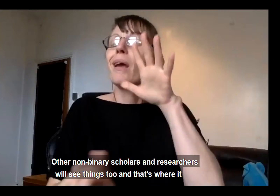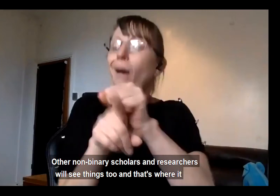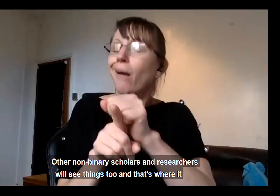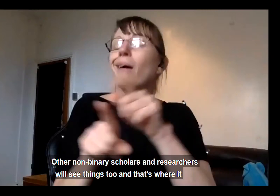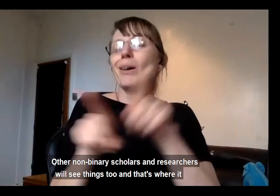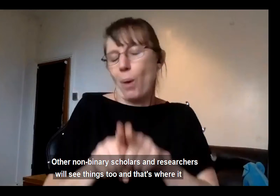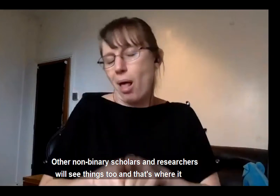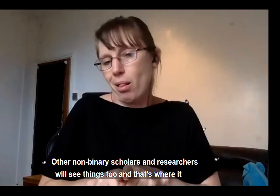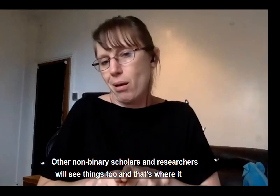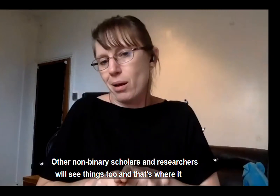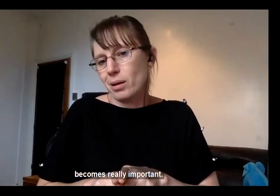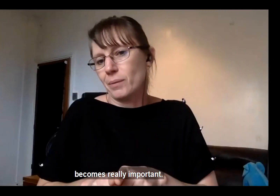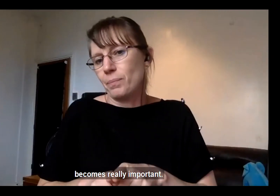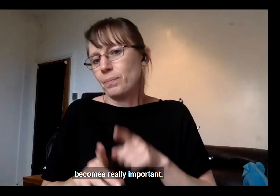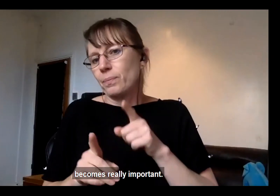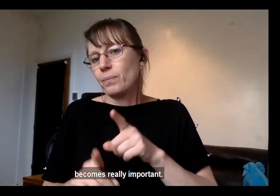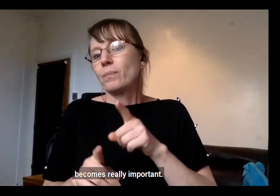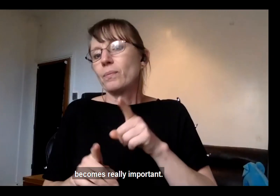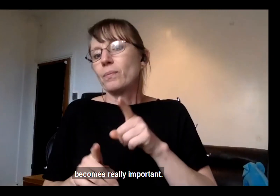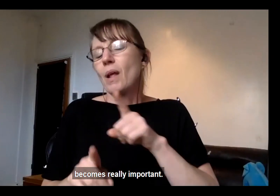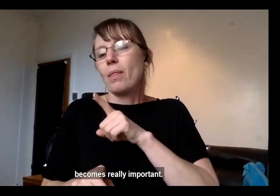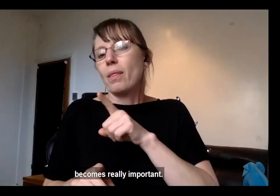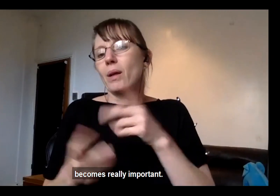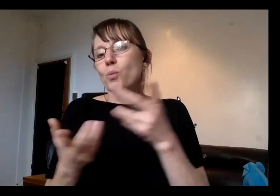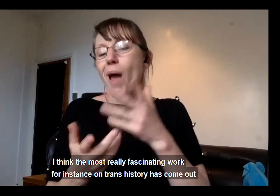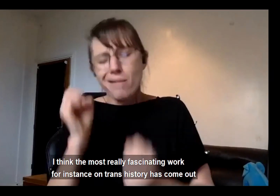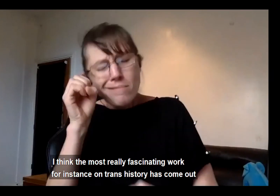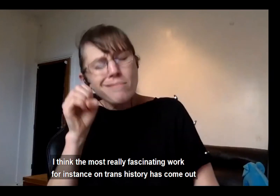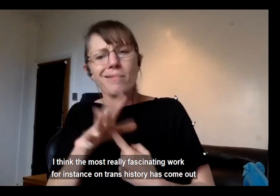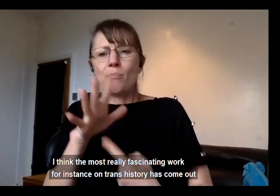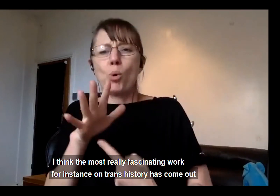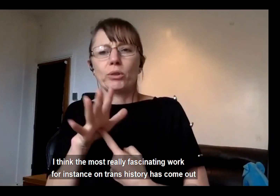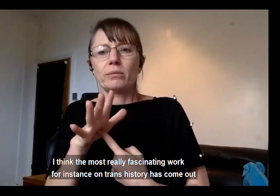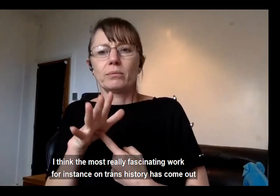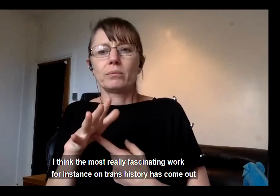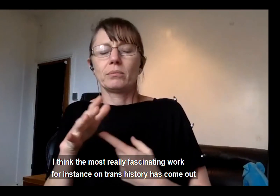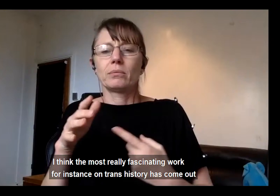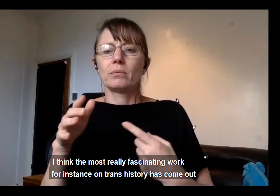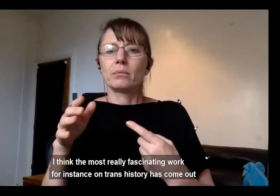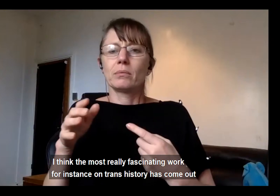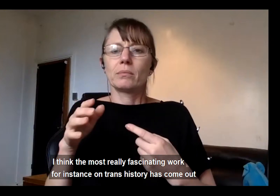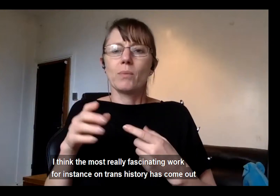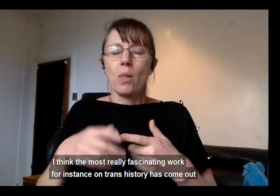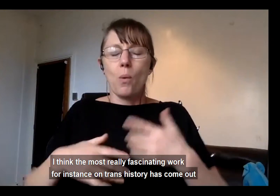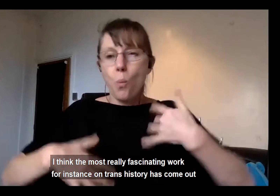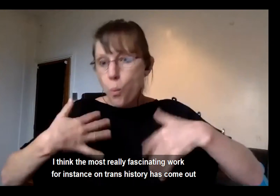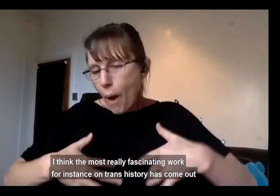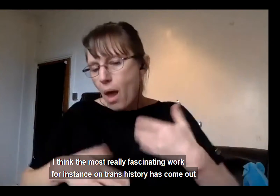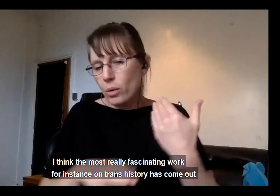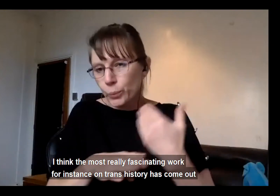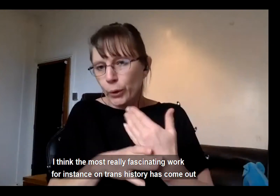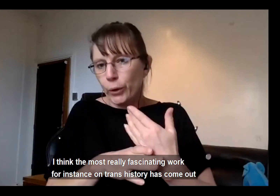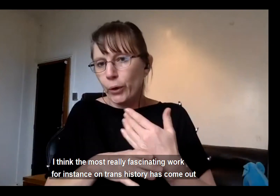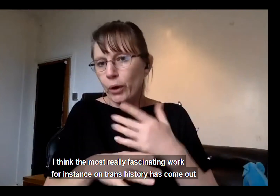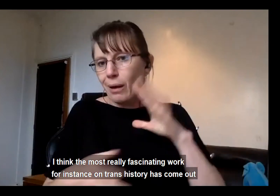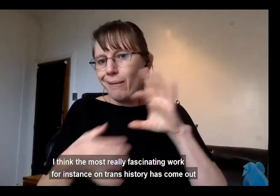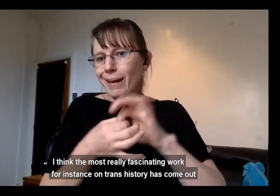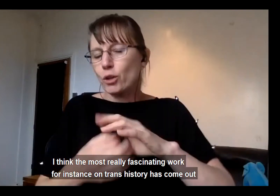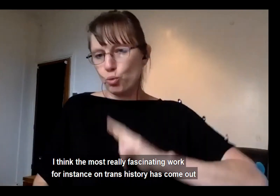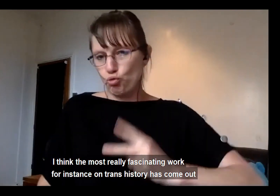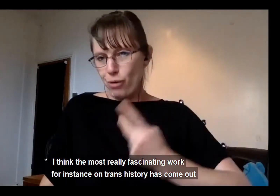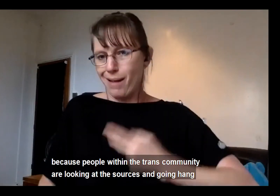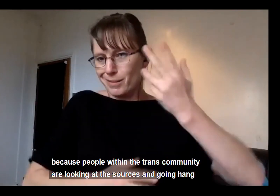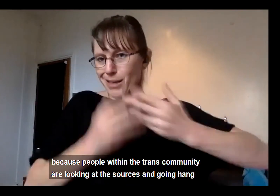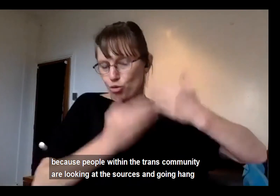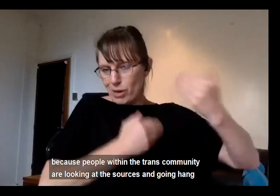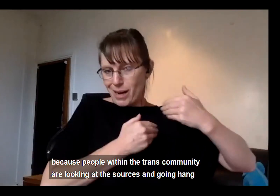And that's where it becomes really important. I think the really fascinating work, for instance, on trans history has